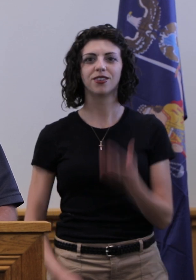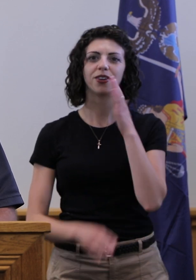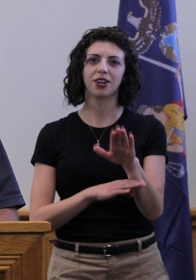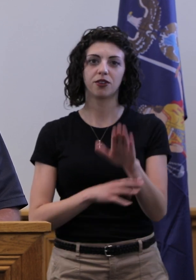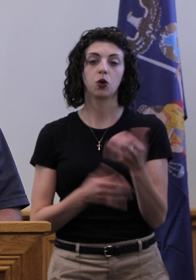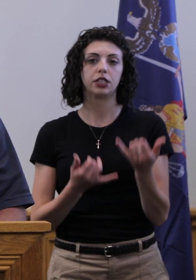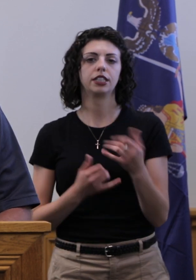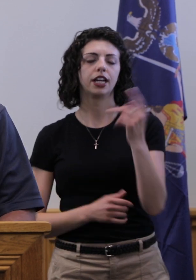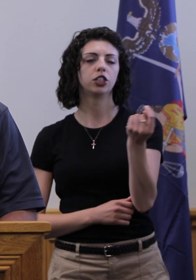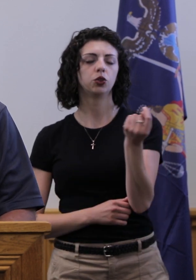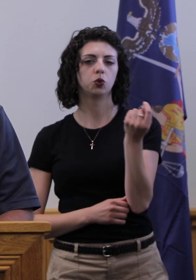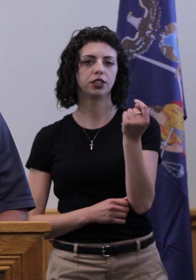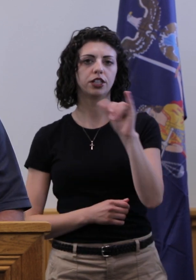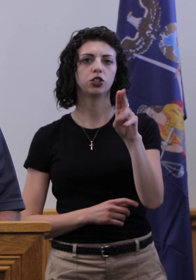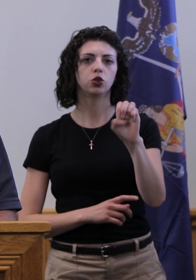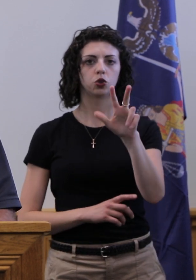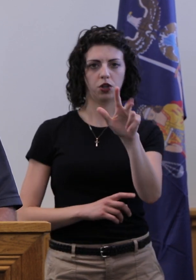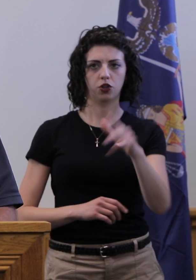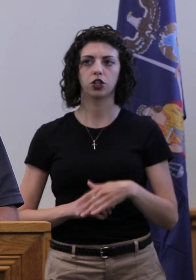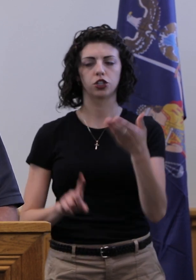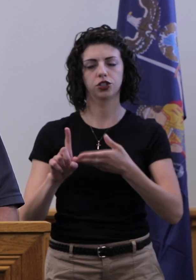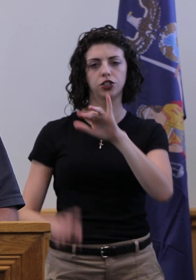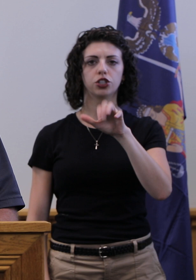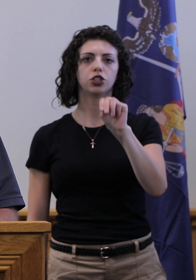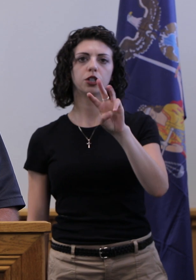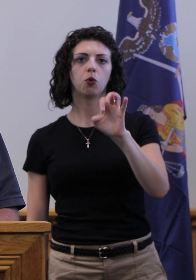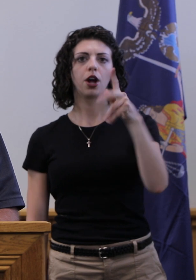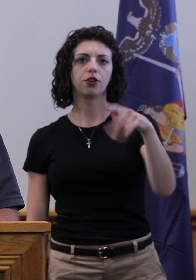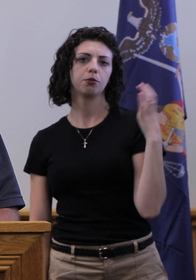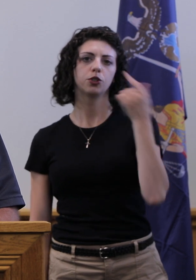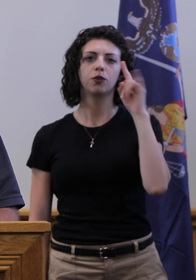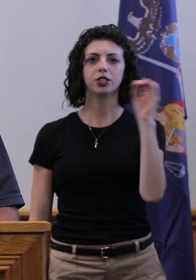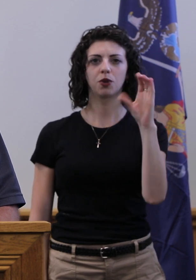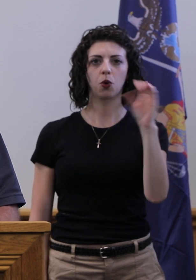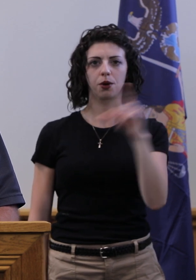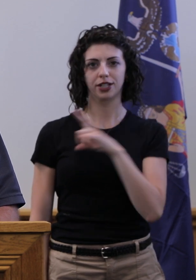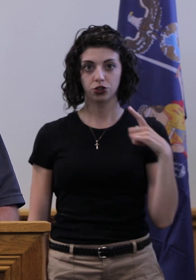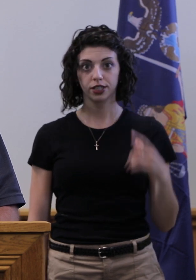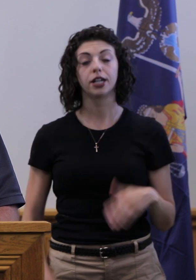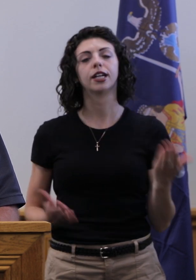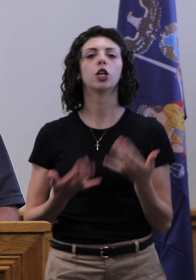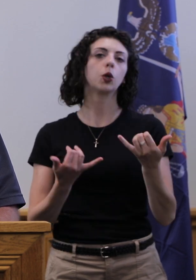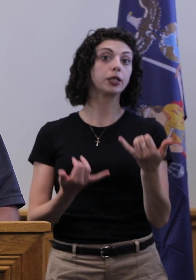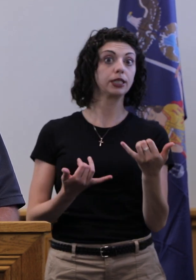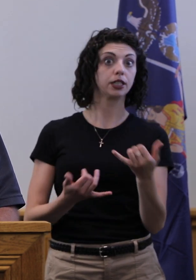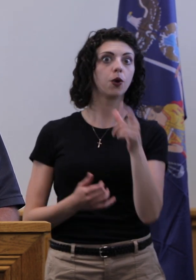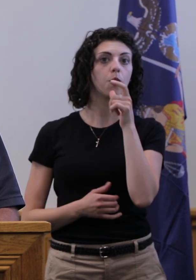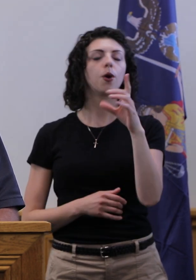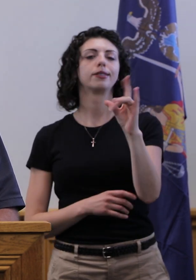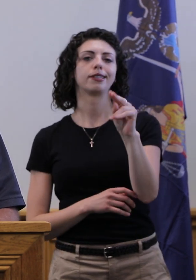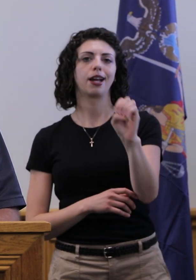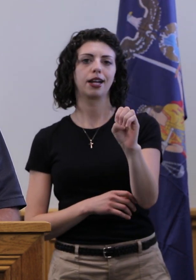Good afternoon. Today is Tuesday, June 23rd. I'm Jim Weatherup, Chairman of the Oswego County Legislature. Joining me today is Diane